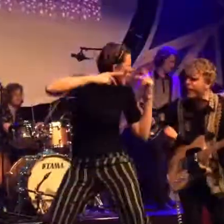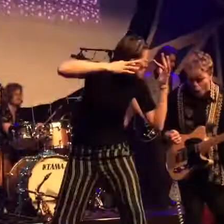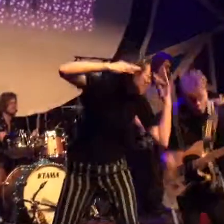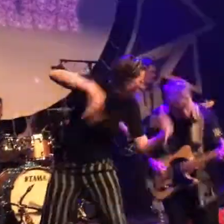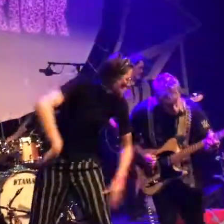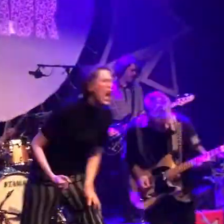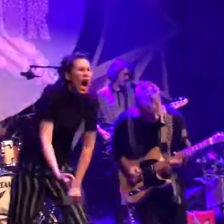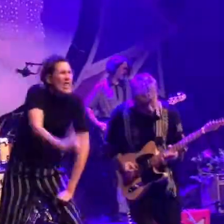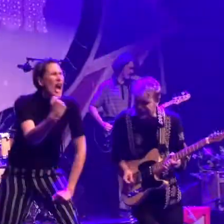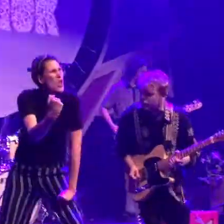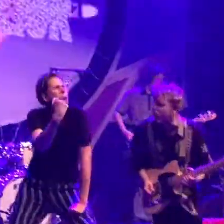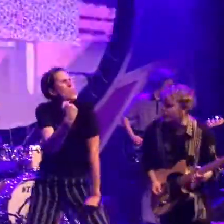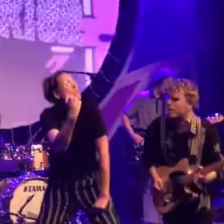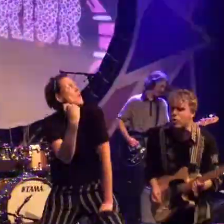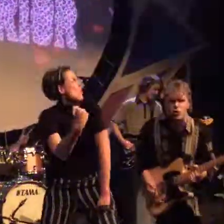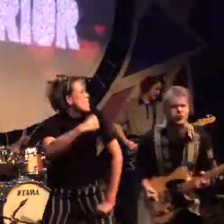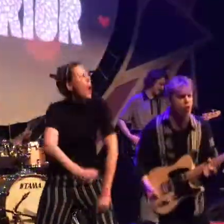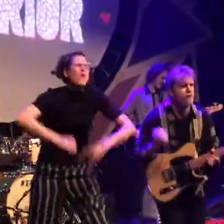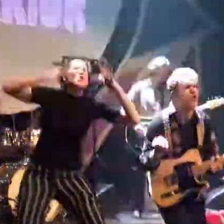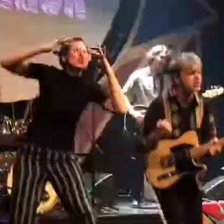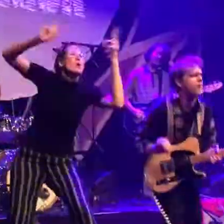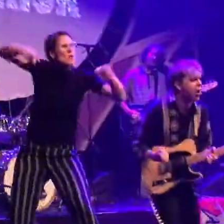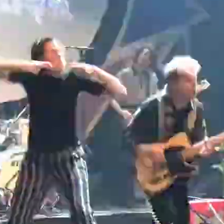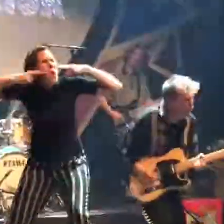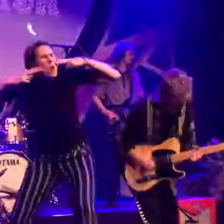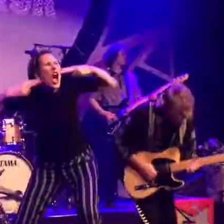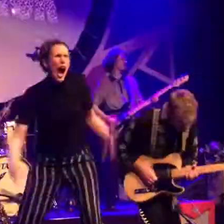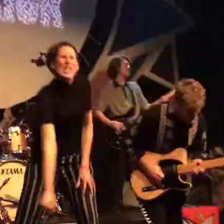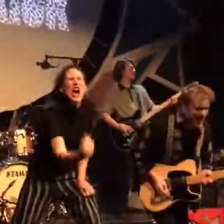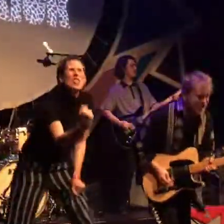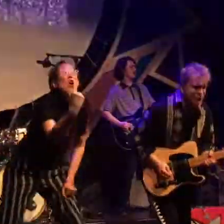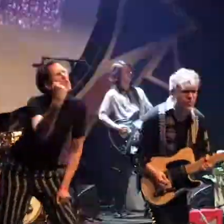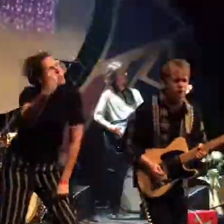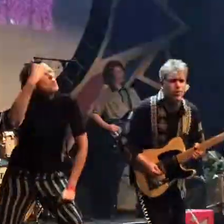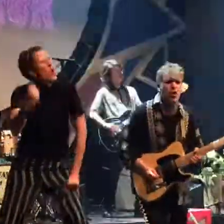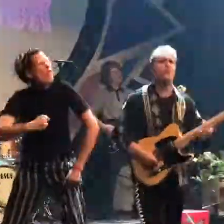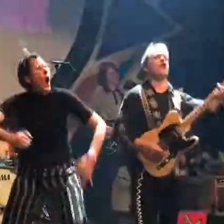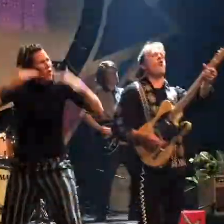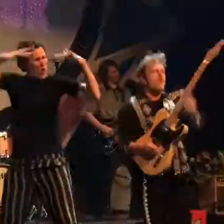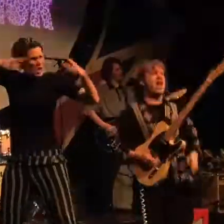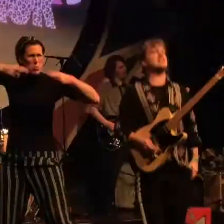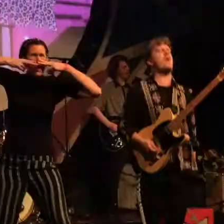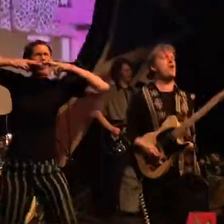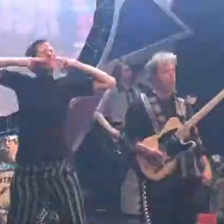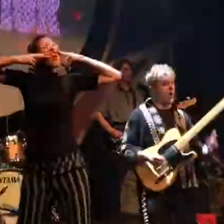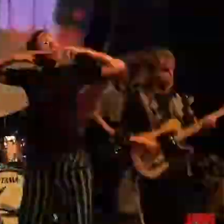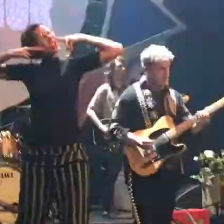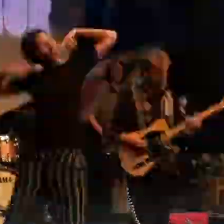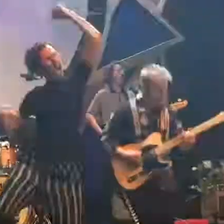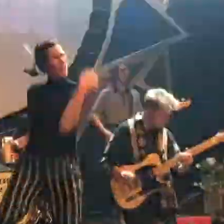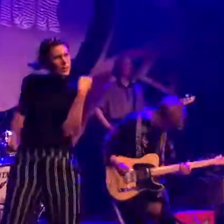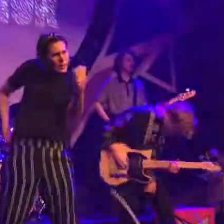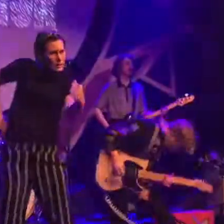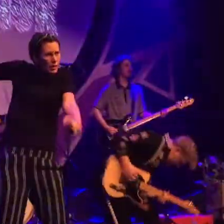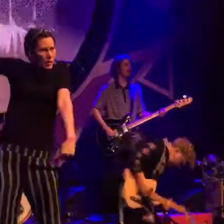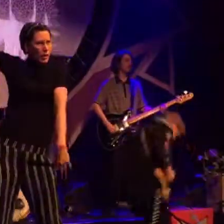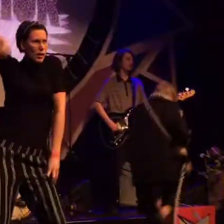Everything looks like on the street, it's istedi-looking a world-nure person. black school you play the world